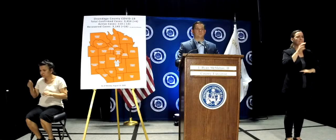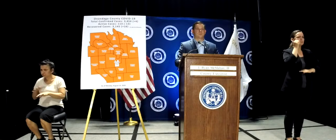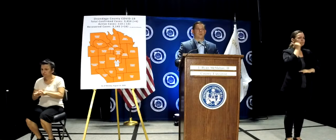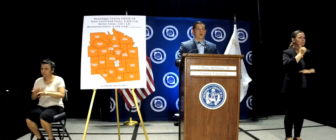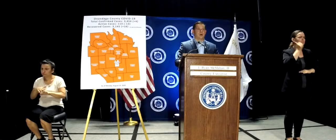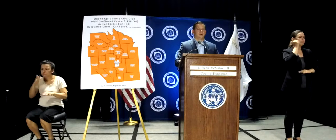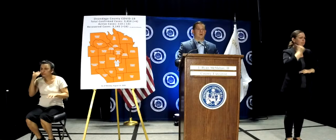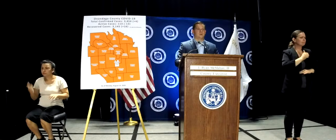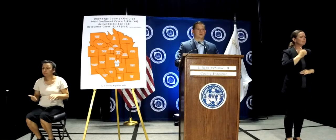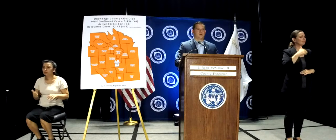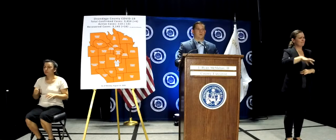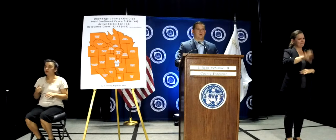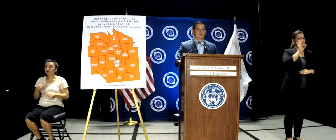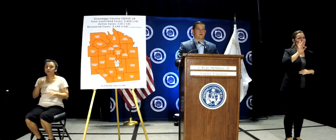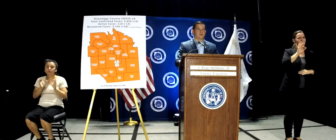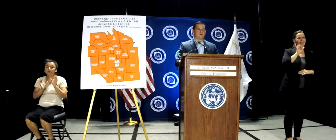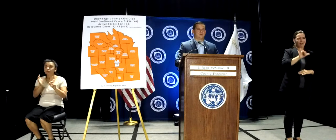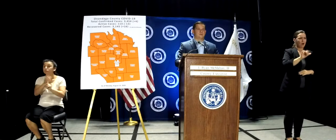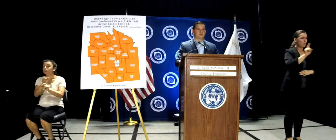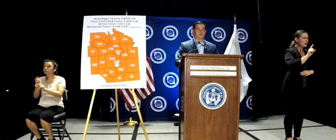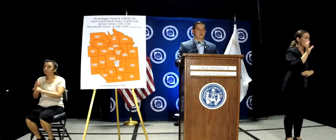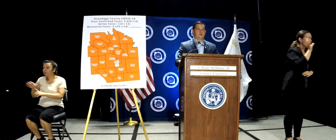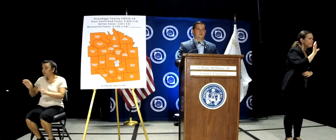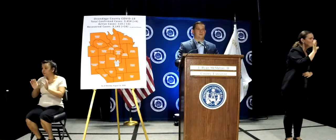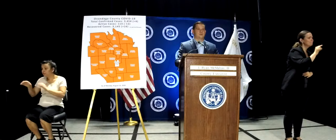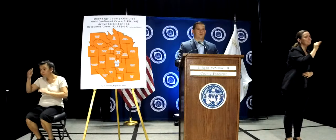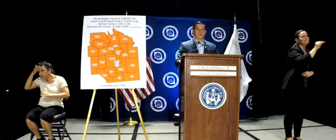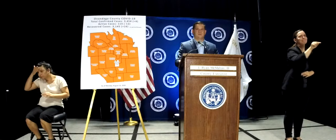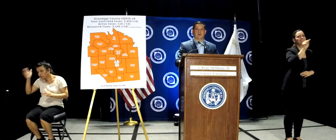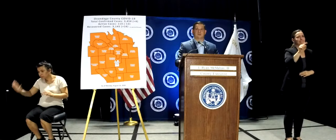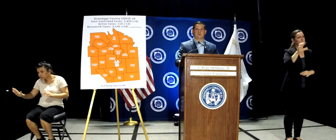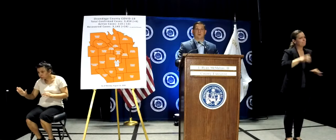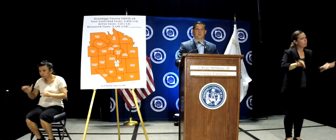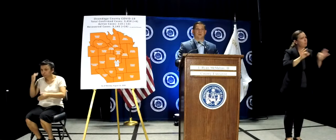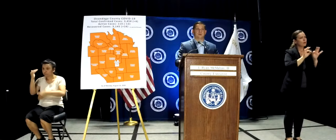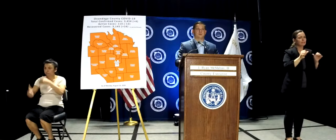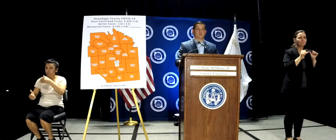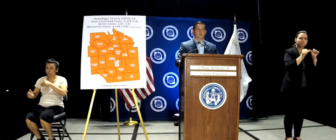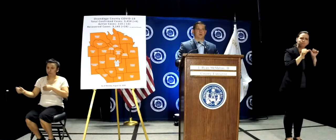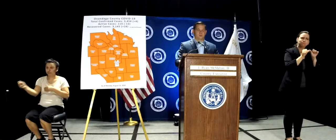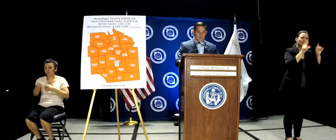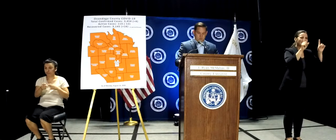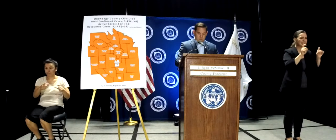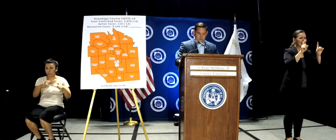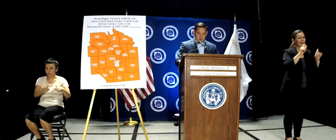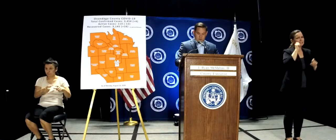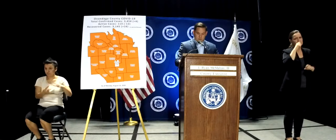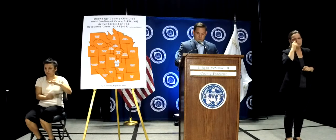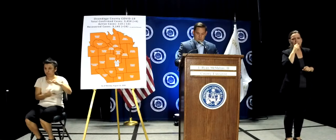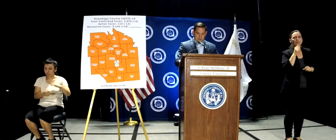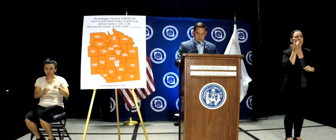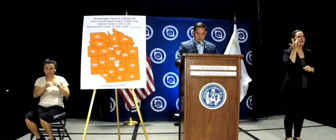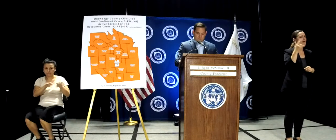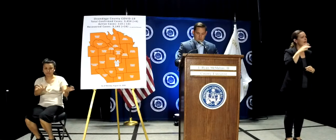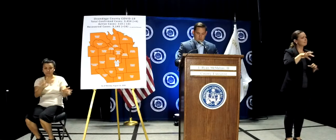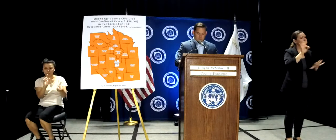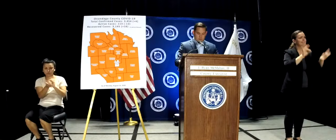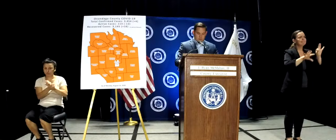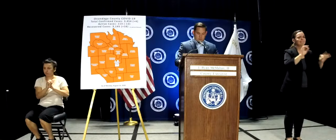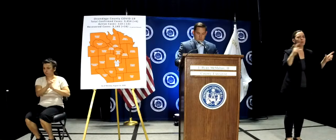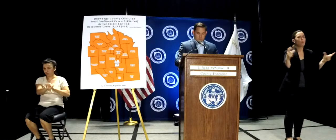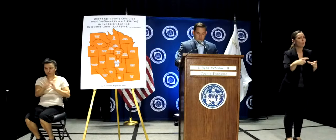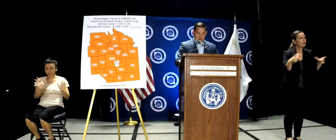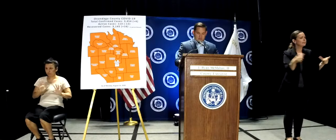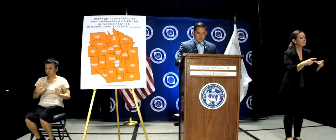region, and also it gives you a sense of where the infection rate really is in the community. So that's very